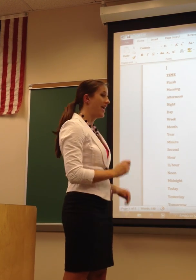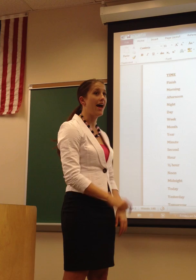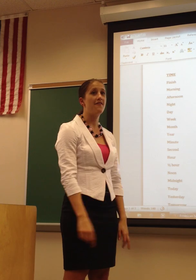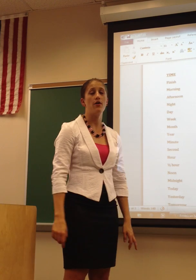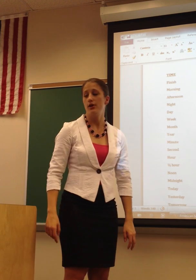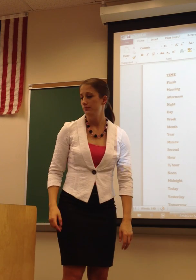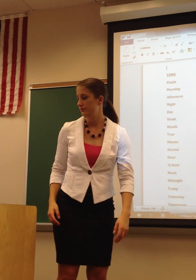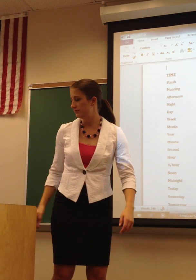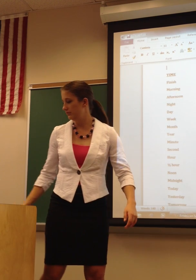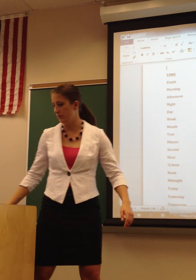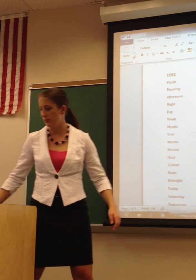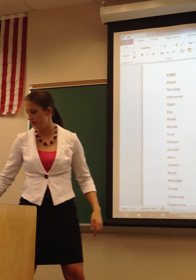Half hour.